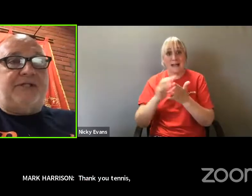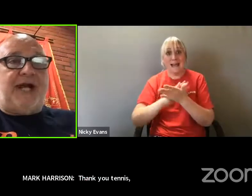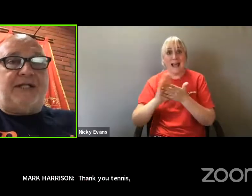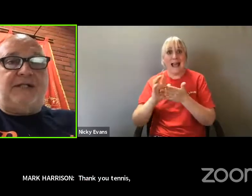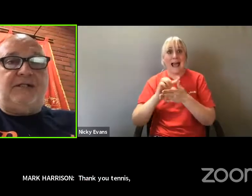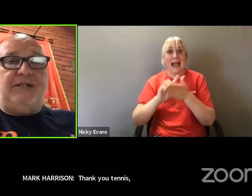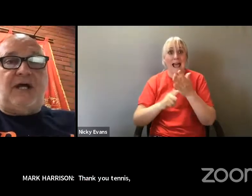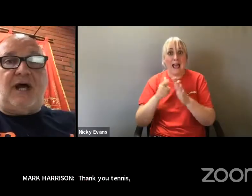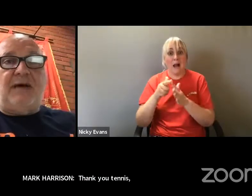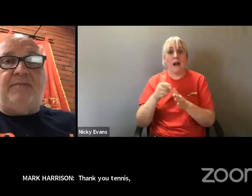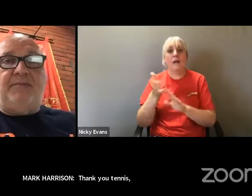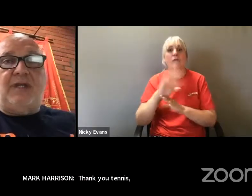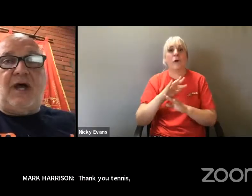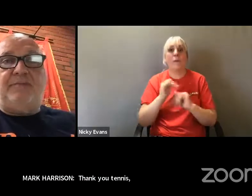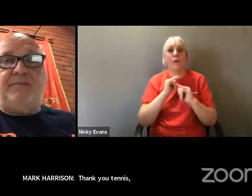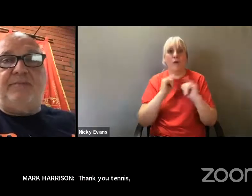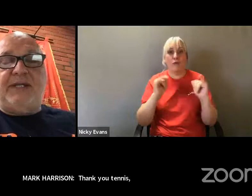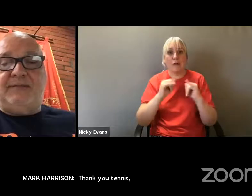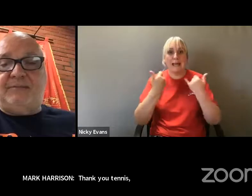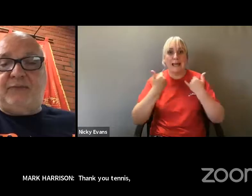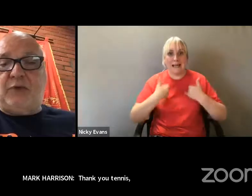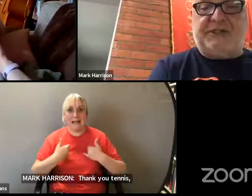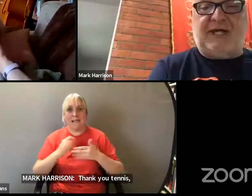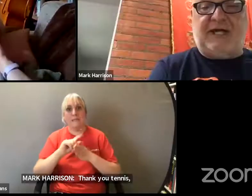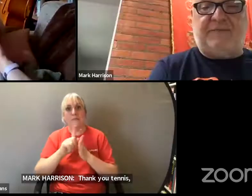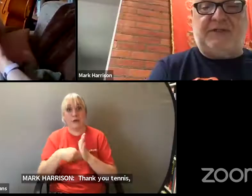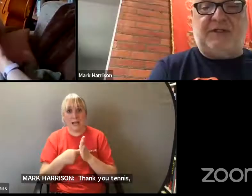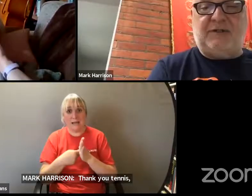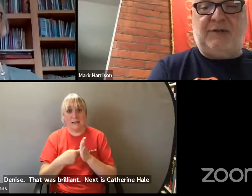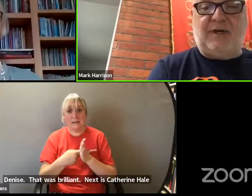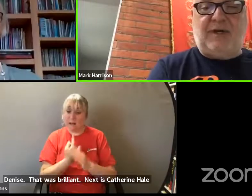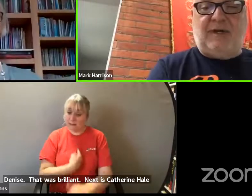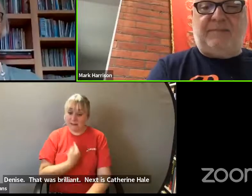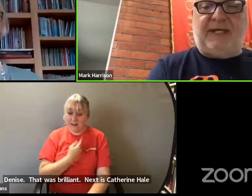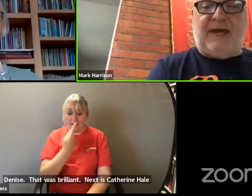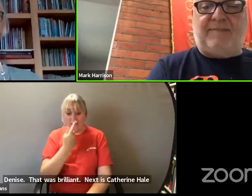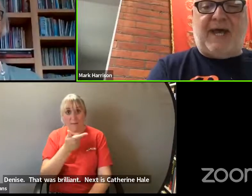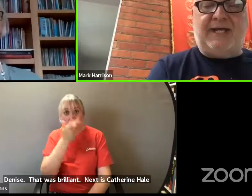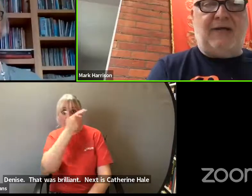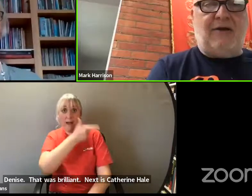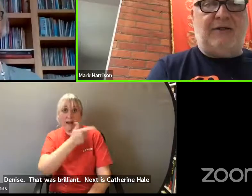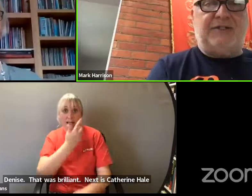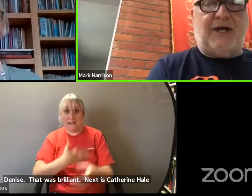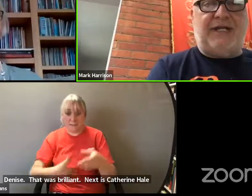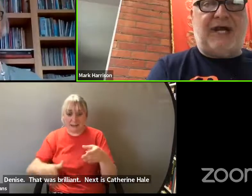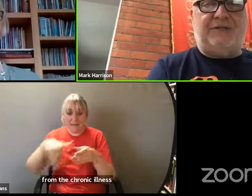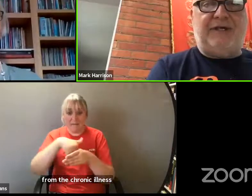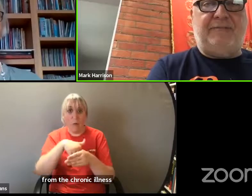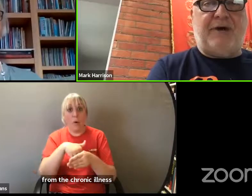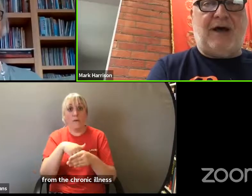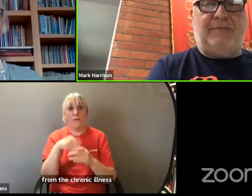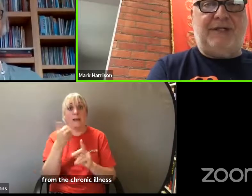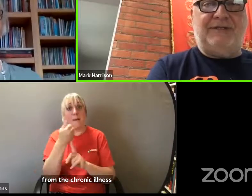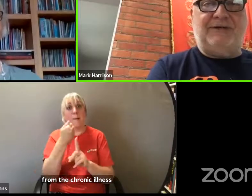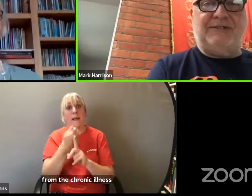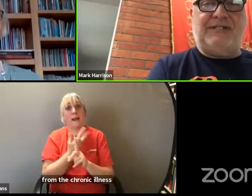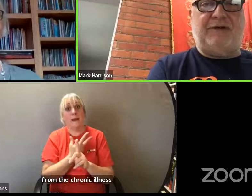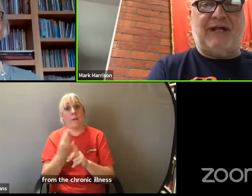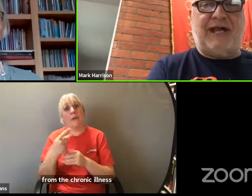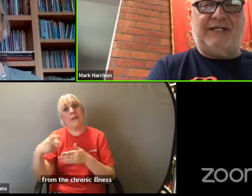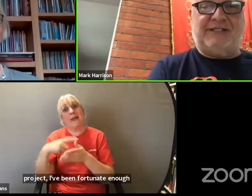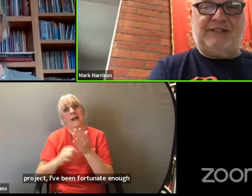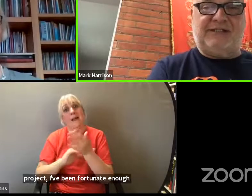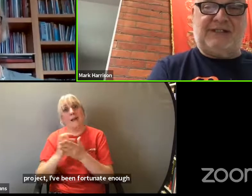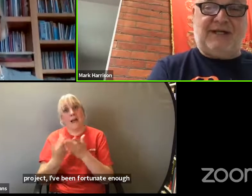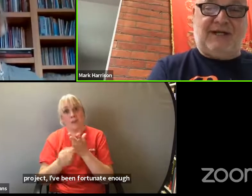Illness Project, and I've been fortunate enough to be campaigning alongside Katherine in Parliament on